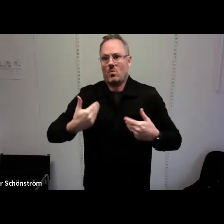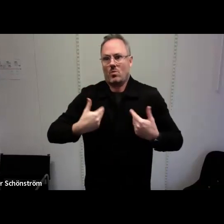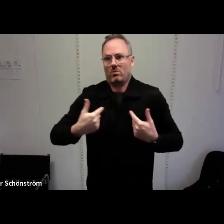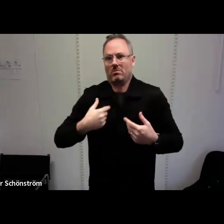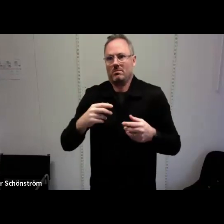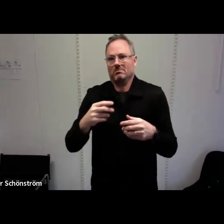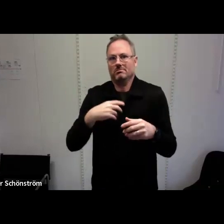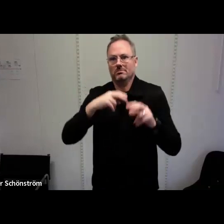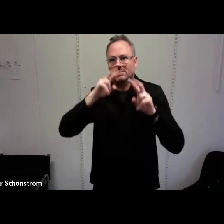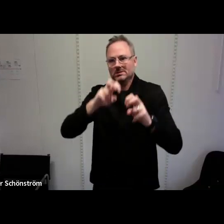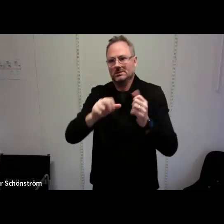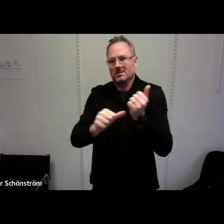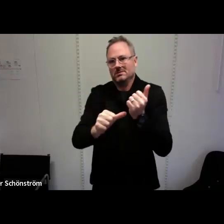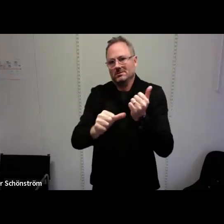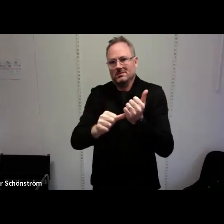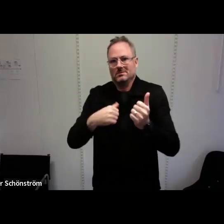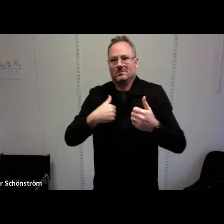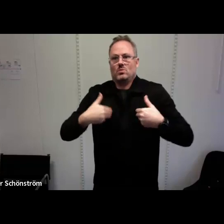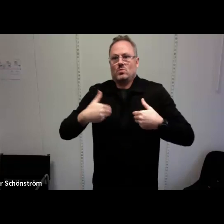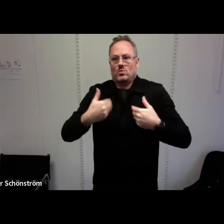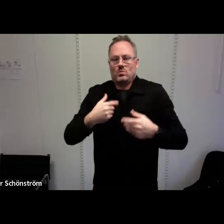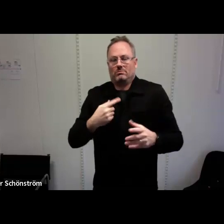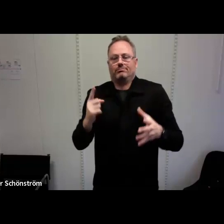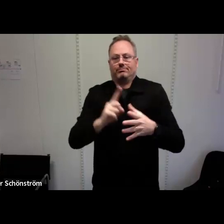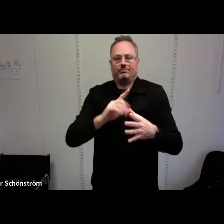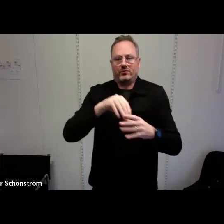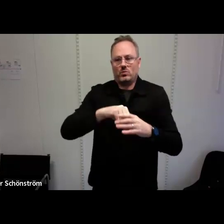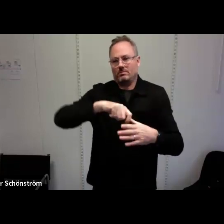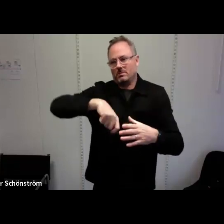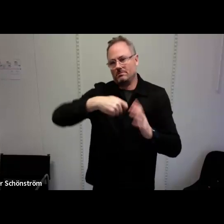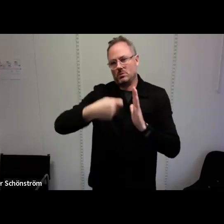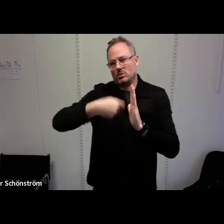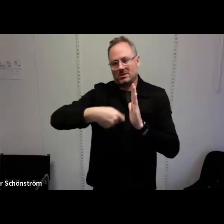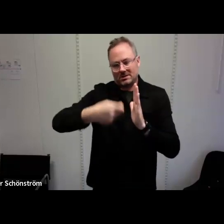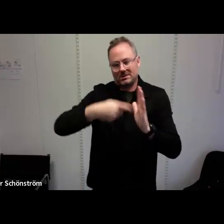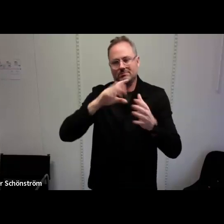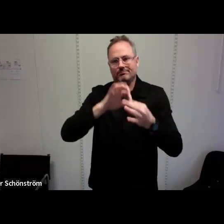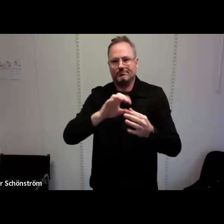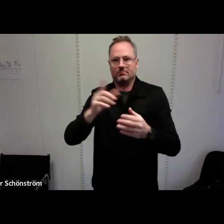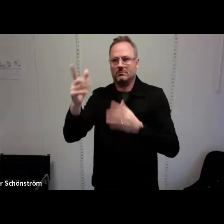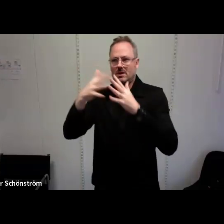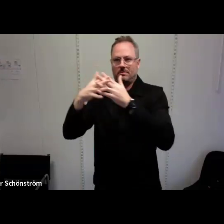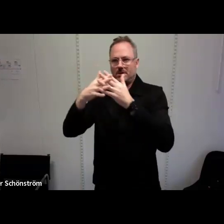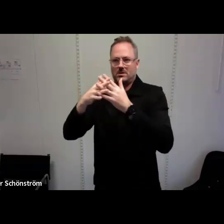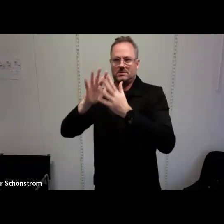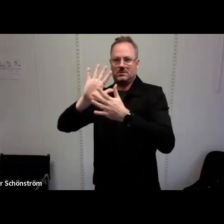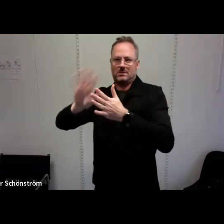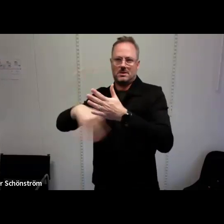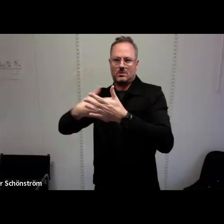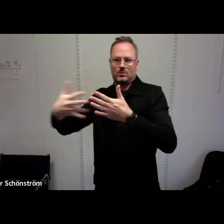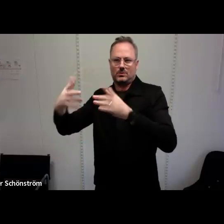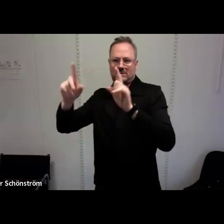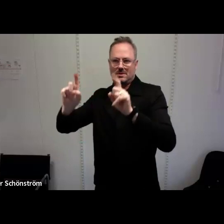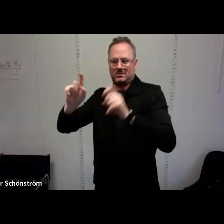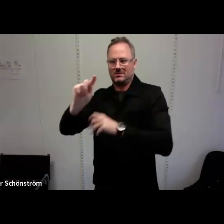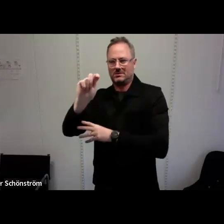with, I mean, I was quite young at the time, just working as a research assistant. And I was involved in a particular